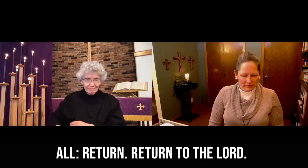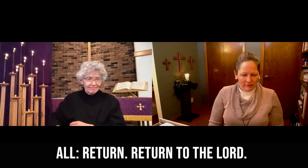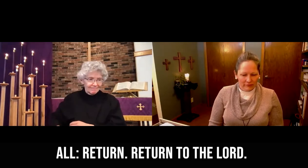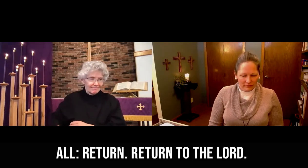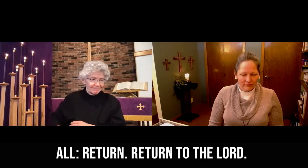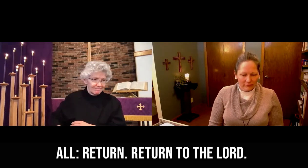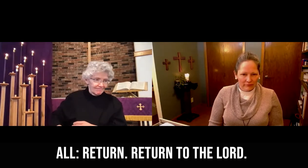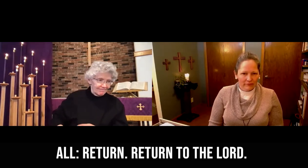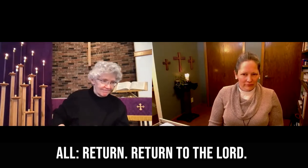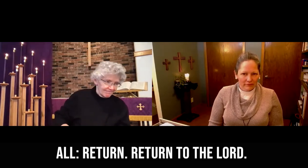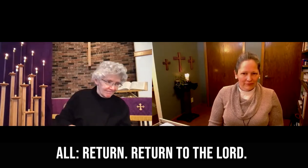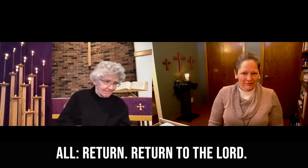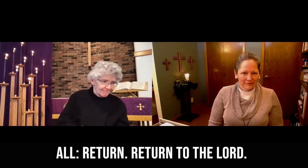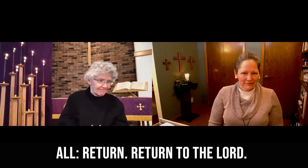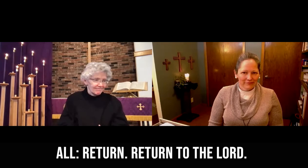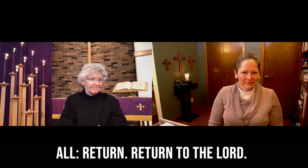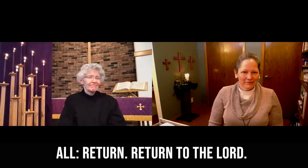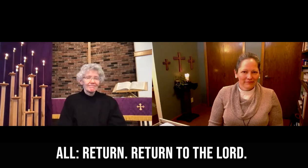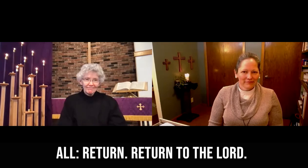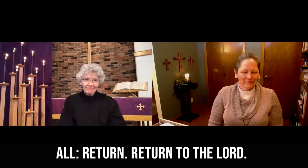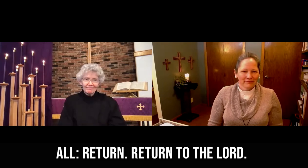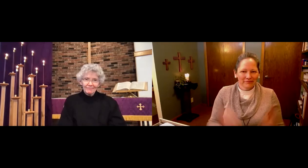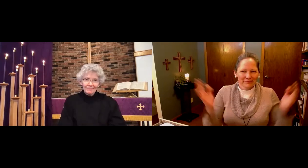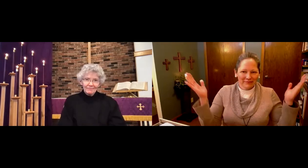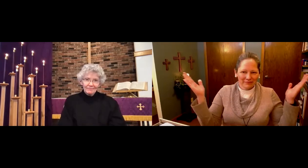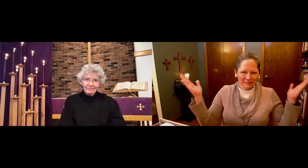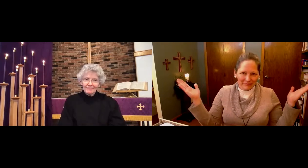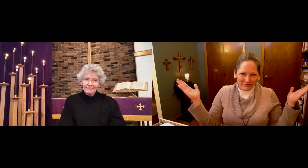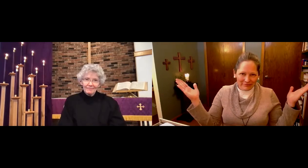Return, return to the Lord.